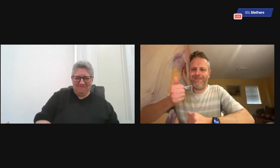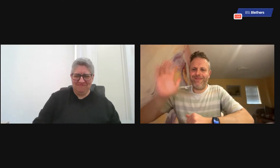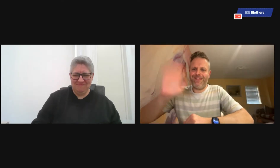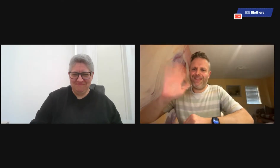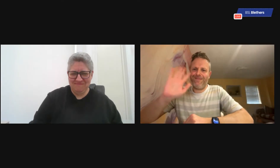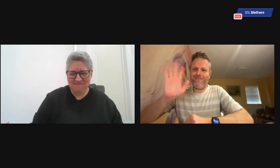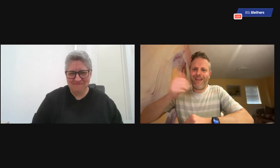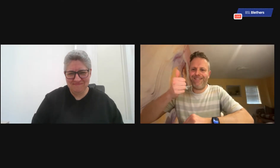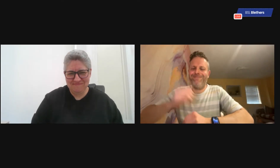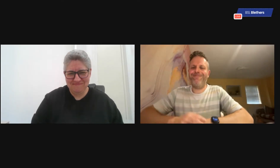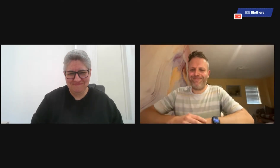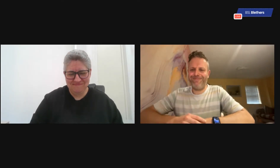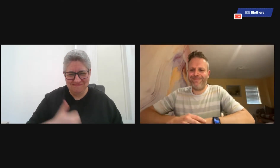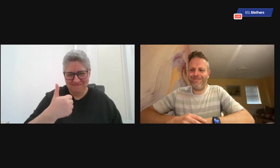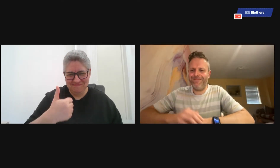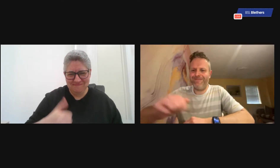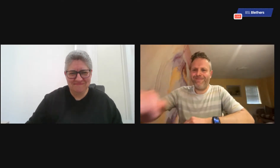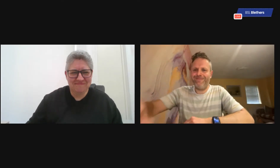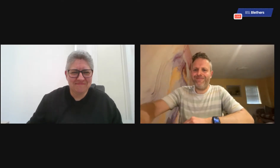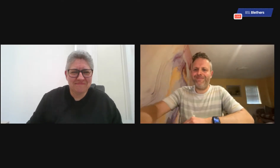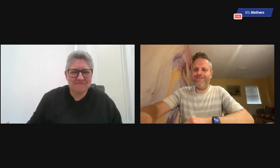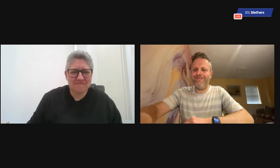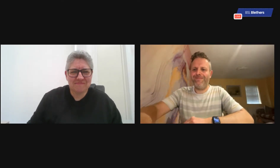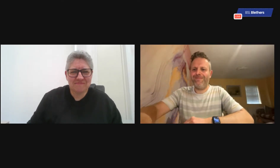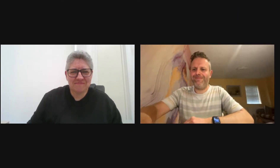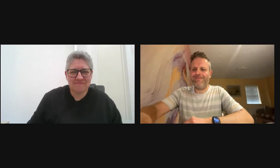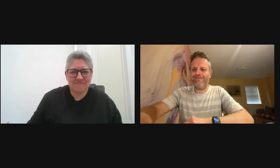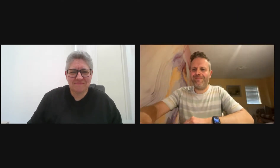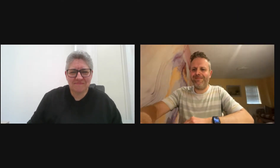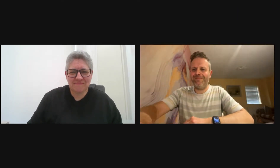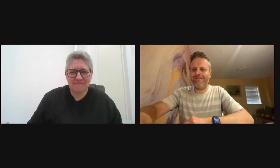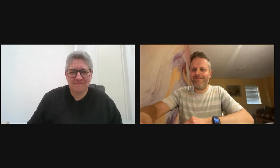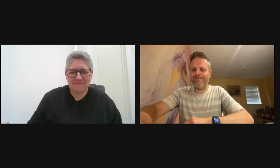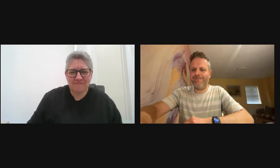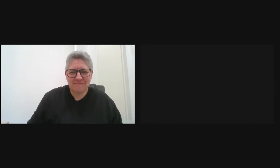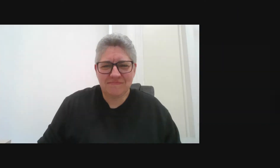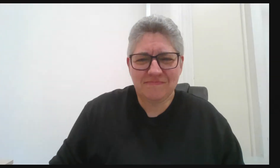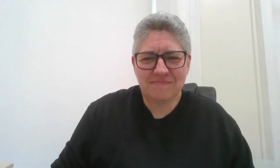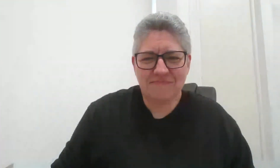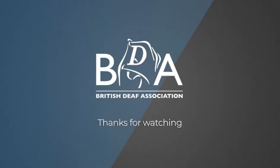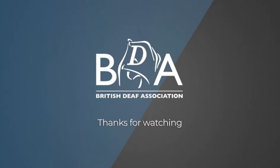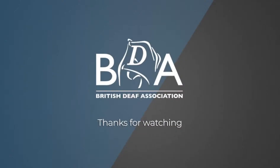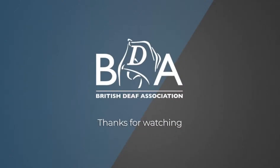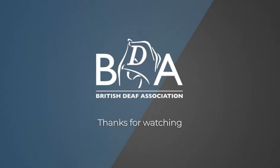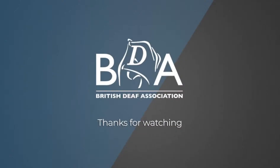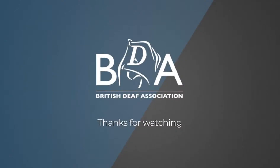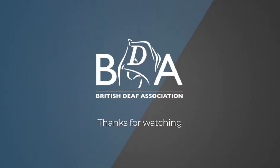conversation. Thank you, Nathan. Thank you so much, everyone. Bye. Good night. Good night.